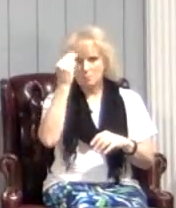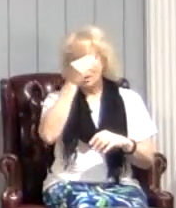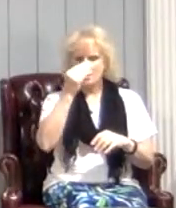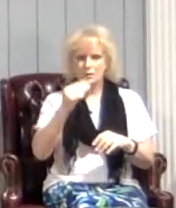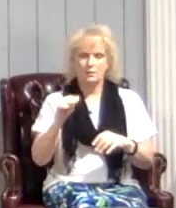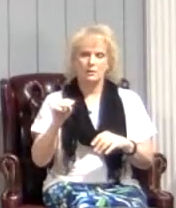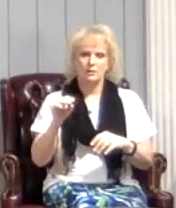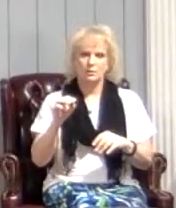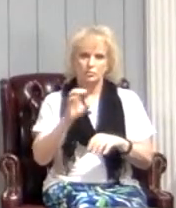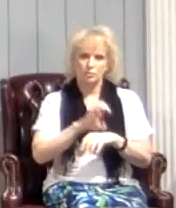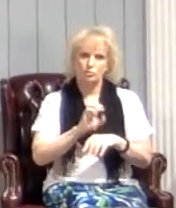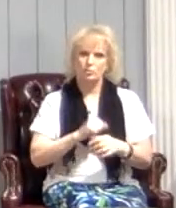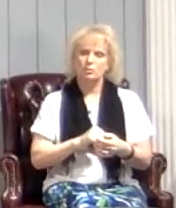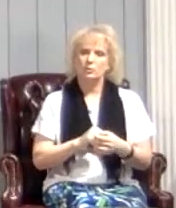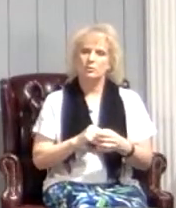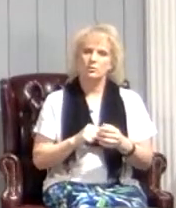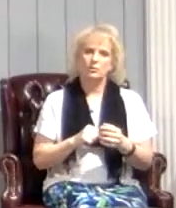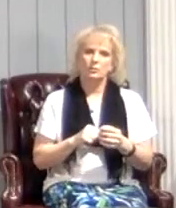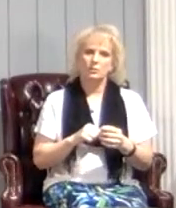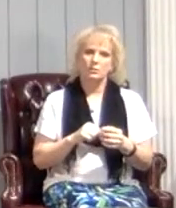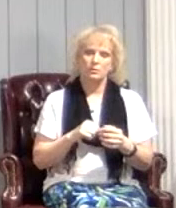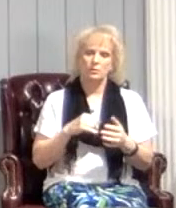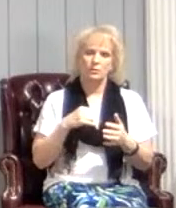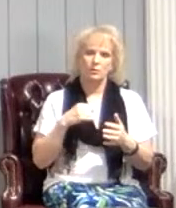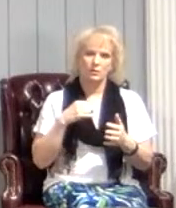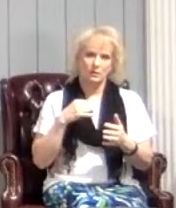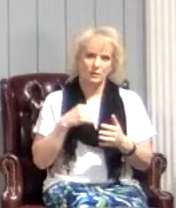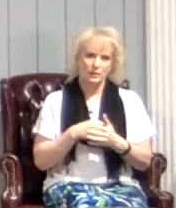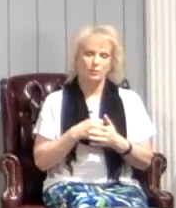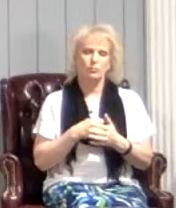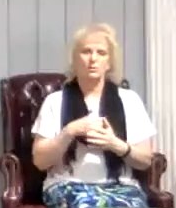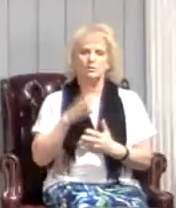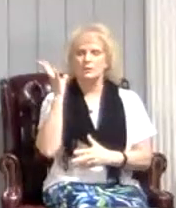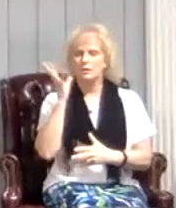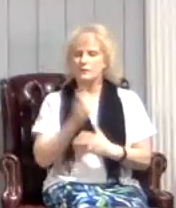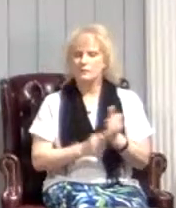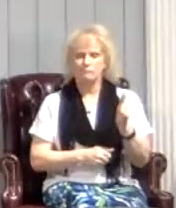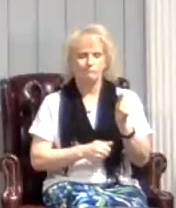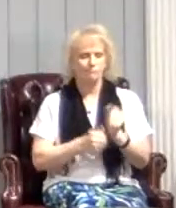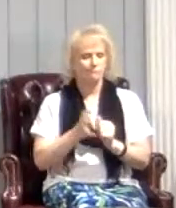tell you something. It was a disaster.